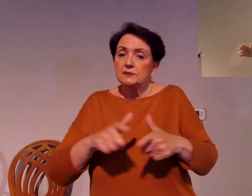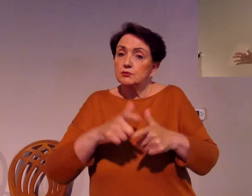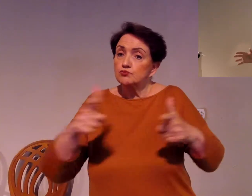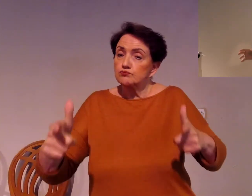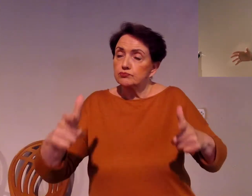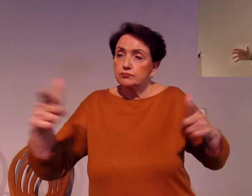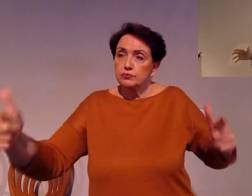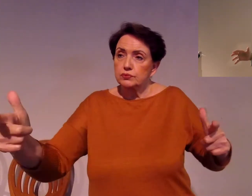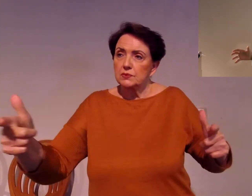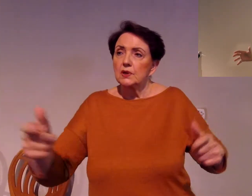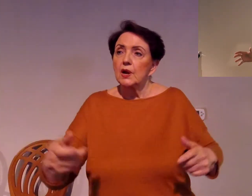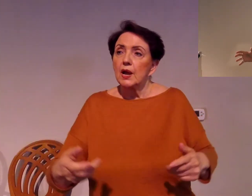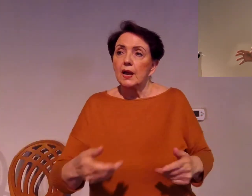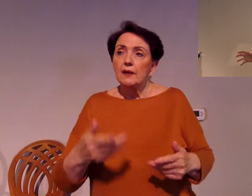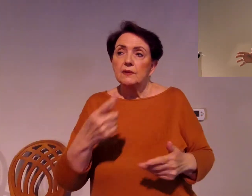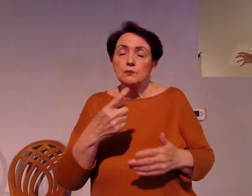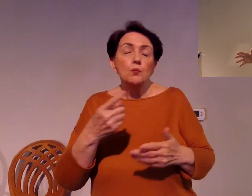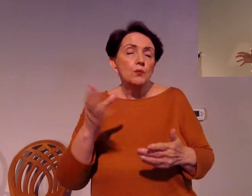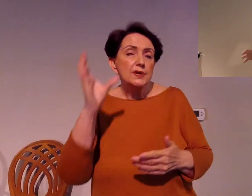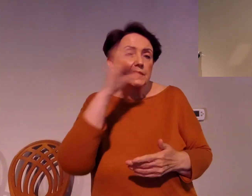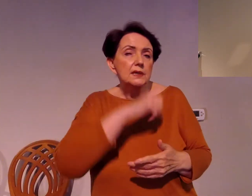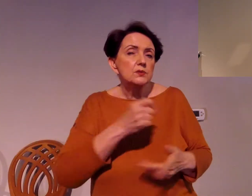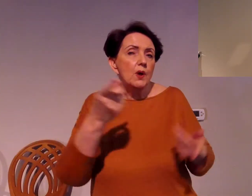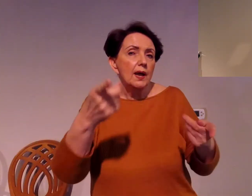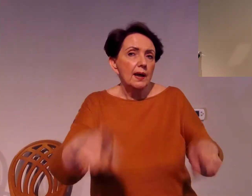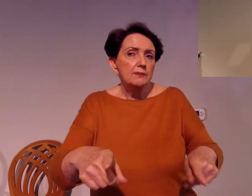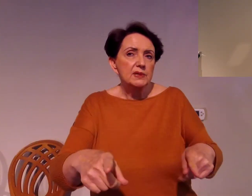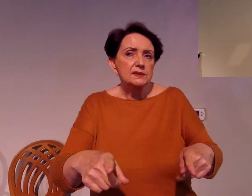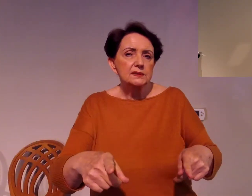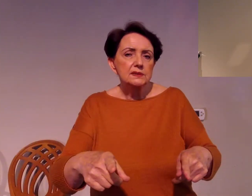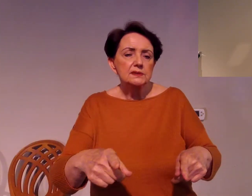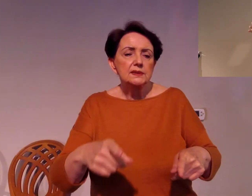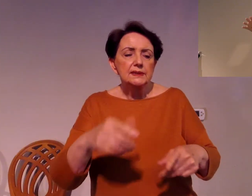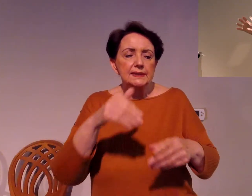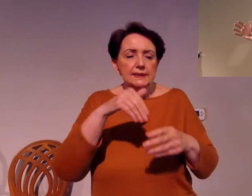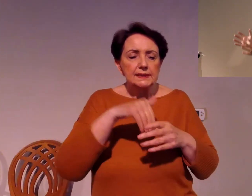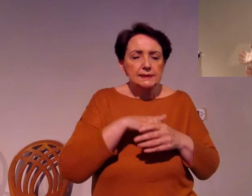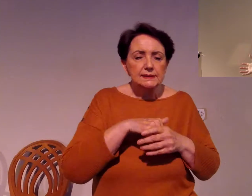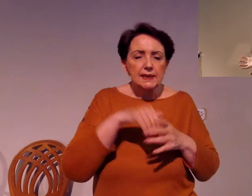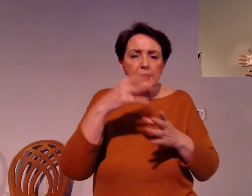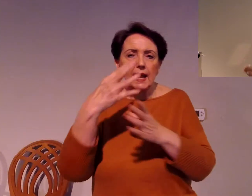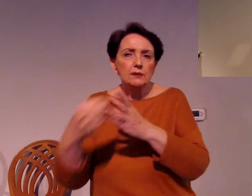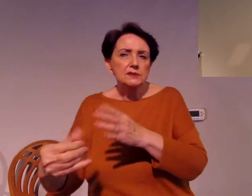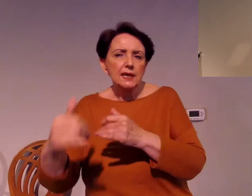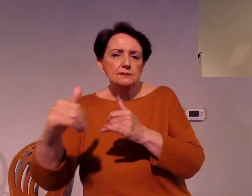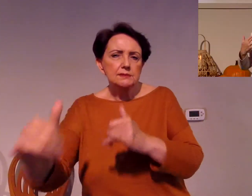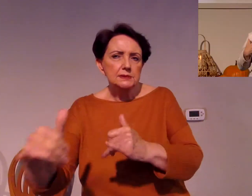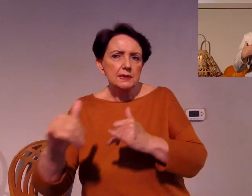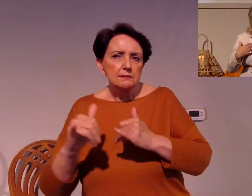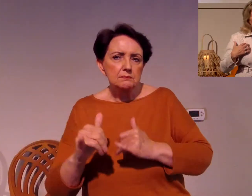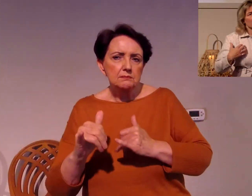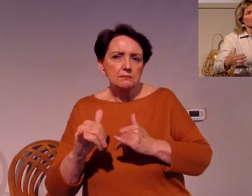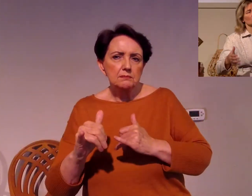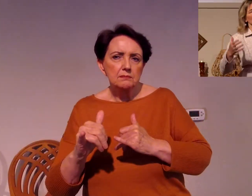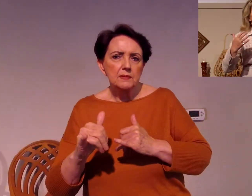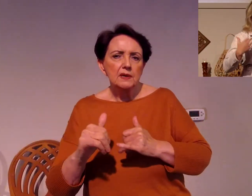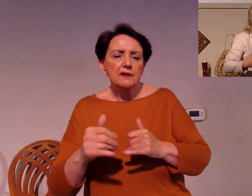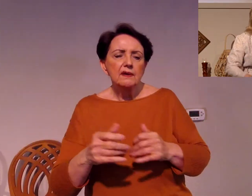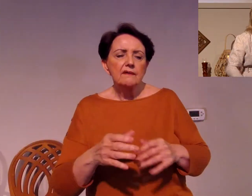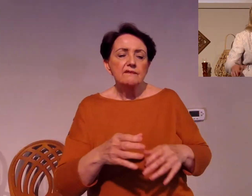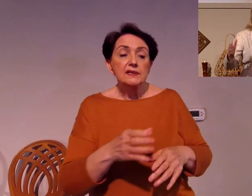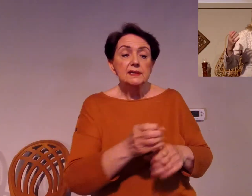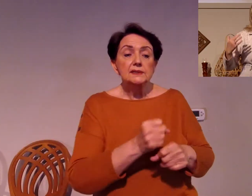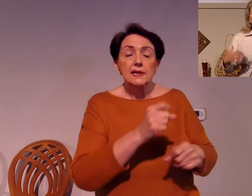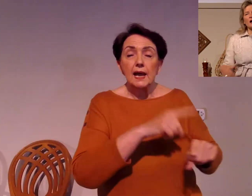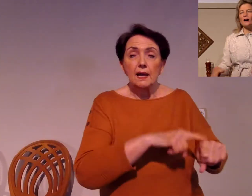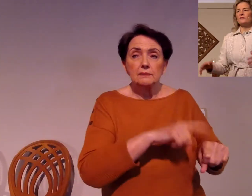that expands, guess what happens? So within, so without. So as I take time to